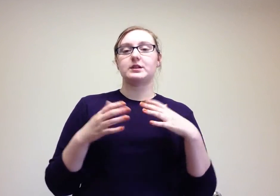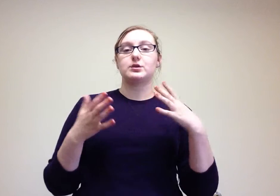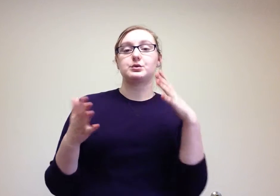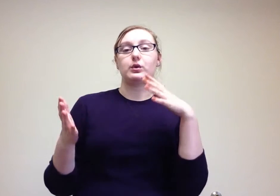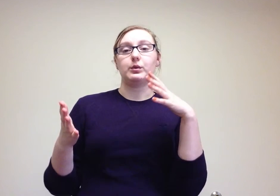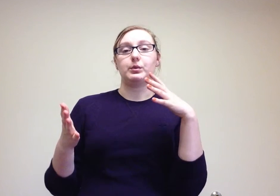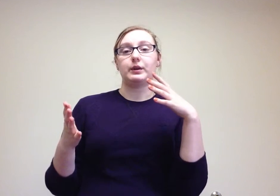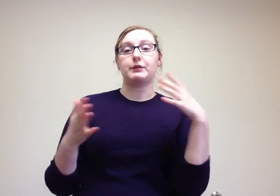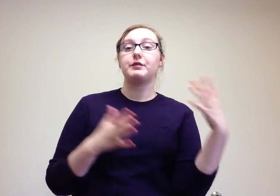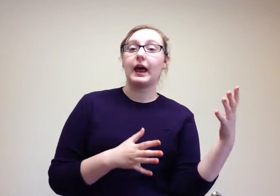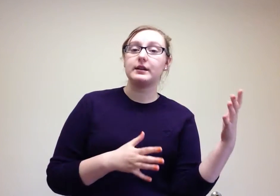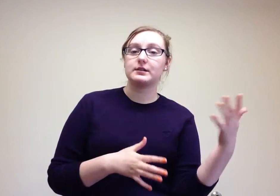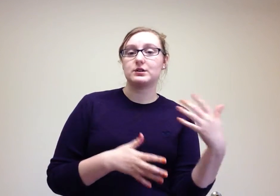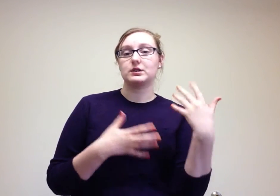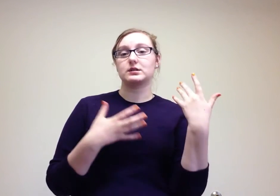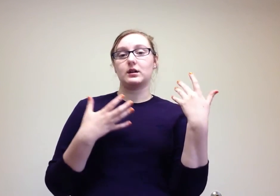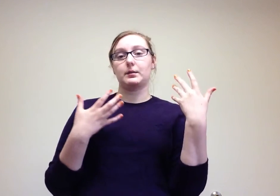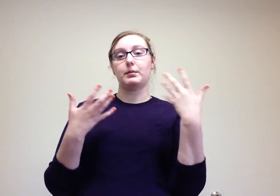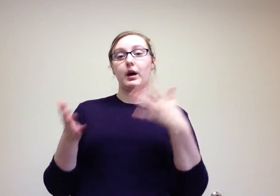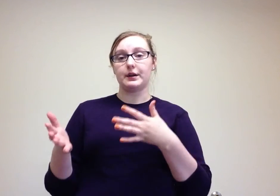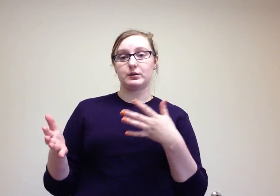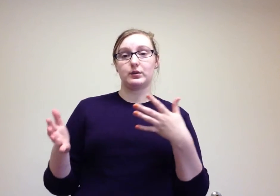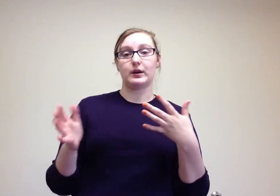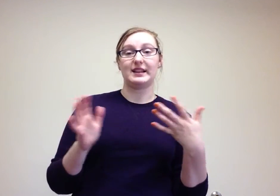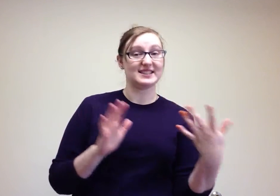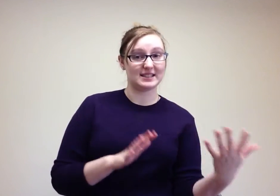that are soluble in fat, such as pot or LSD,